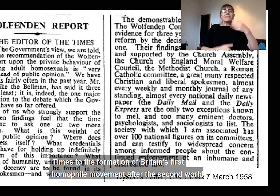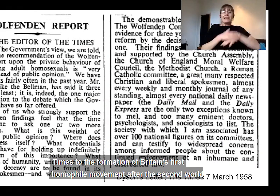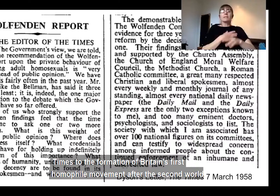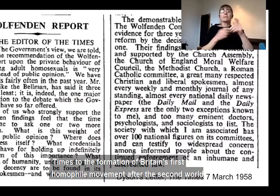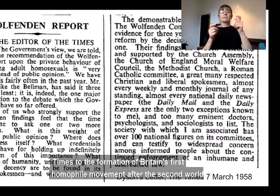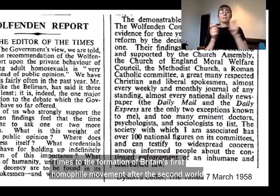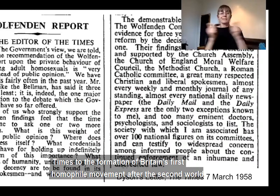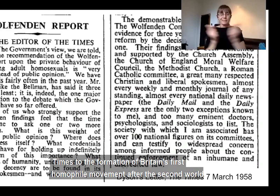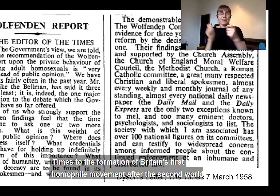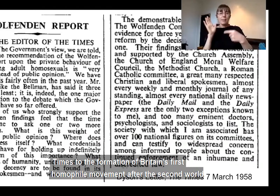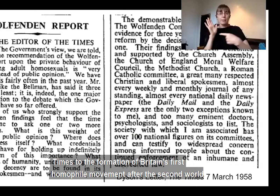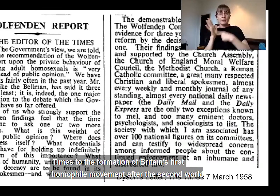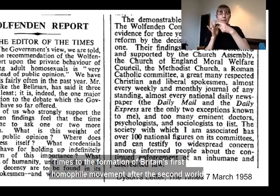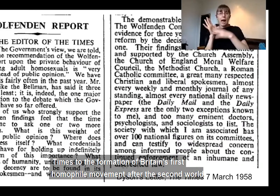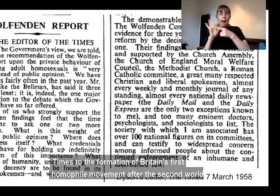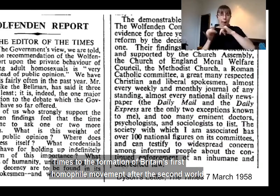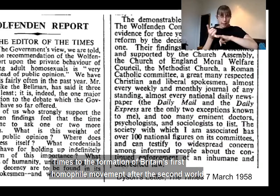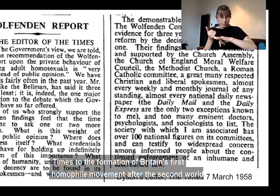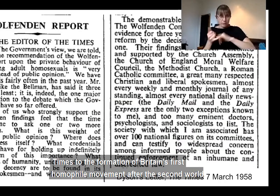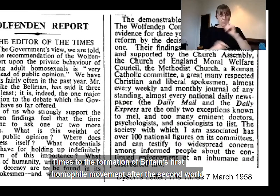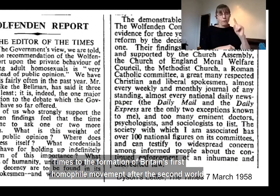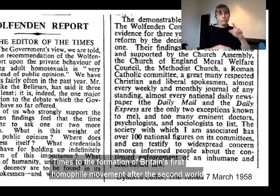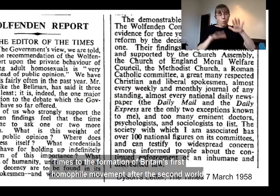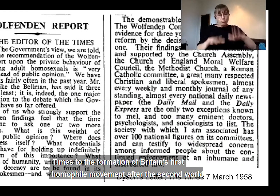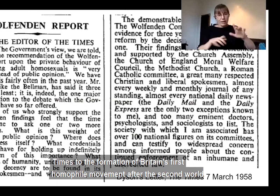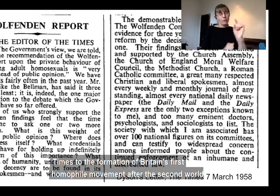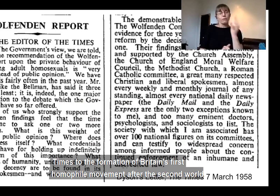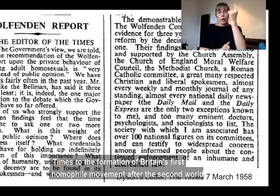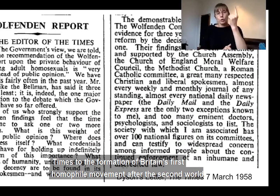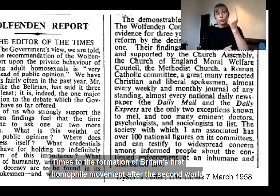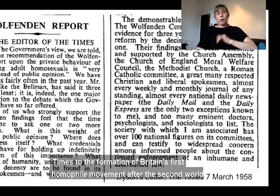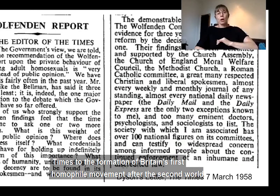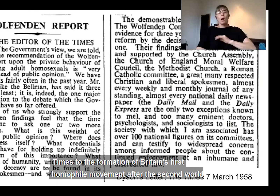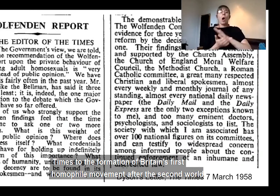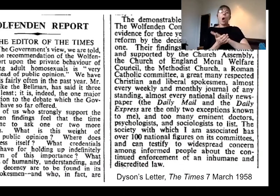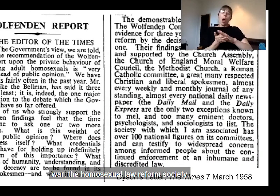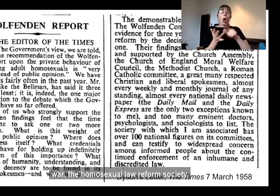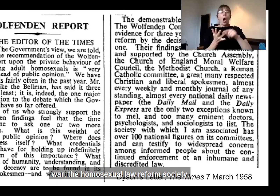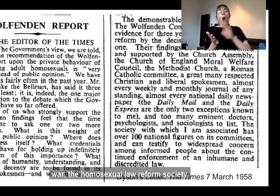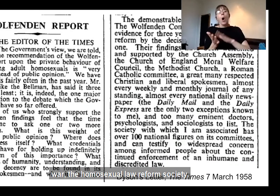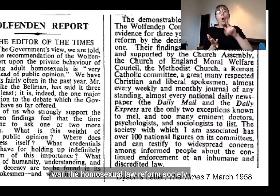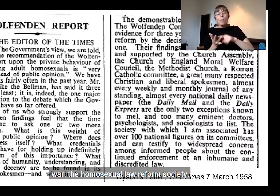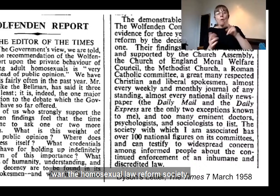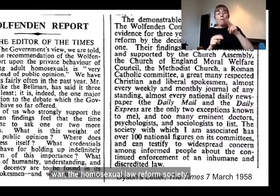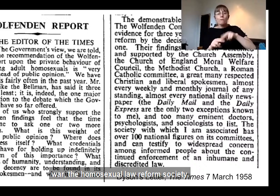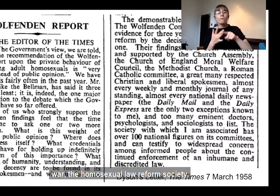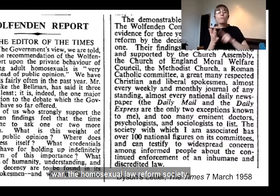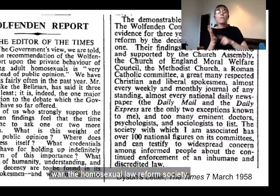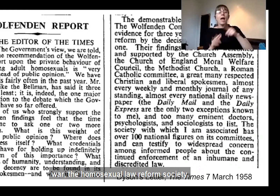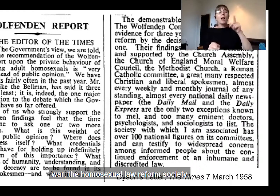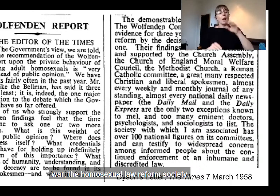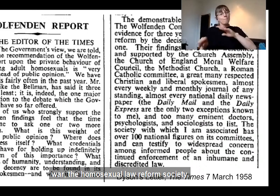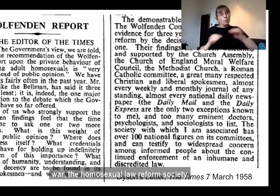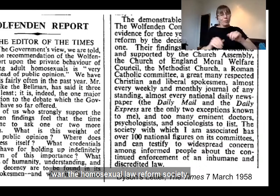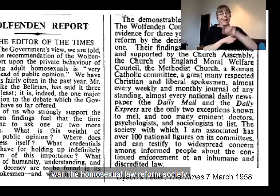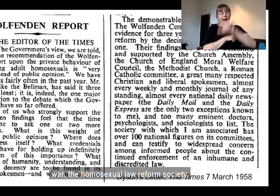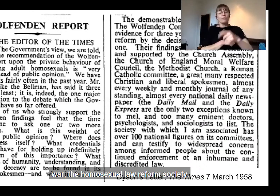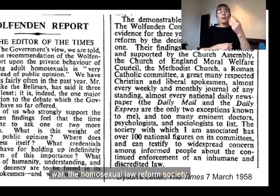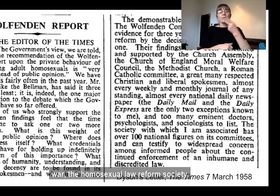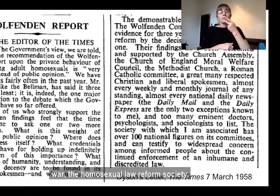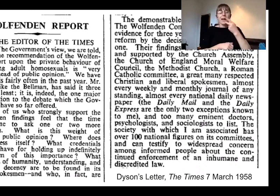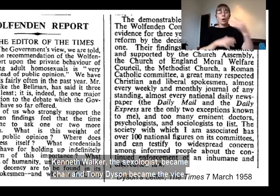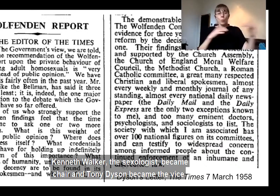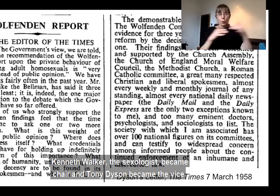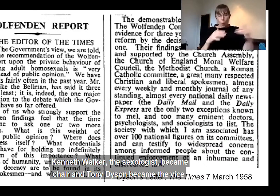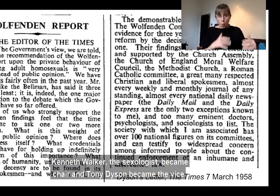the formation of Britain's first homophile movement after the Second World War, the Homosexual Law Reform